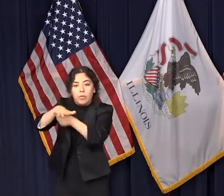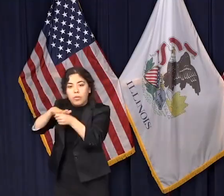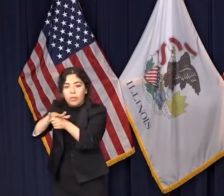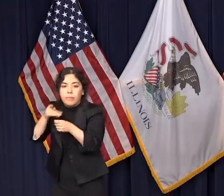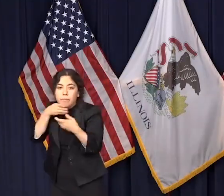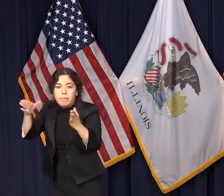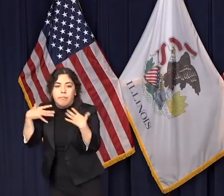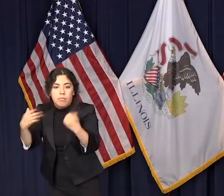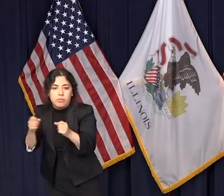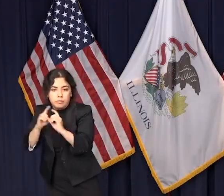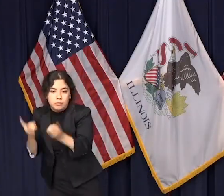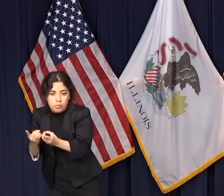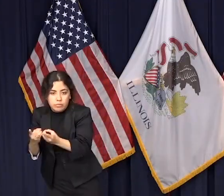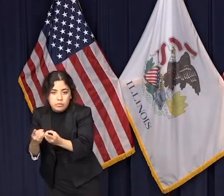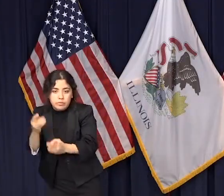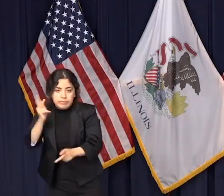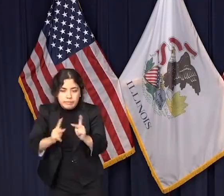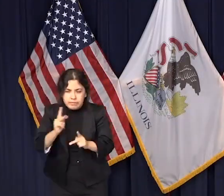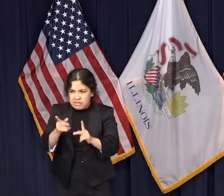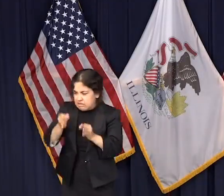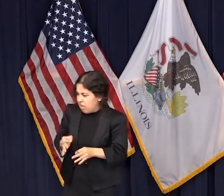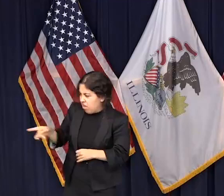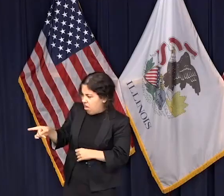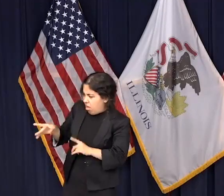just choosing to.